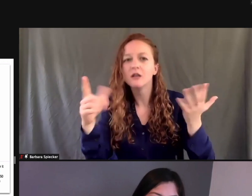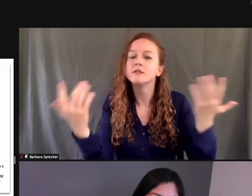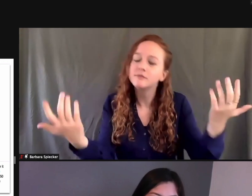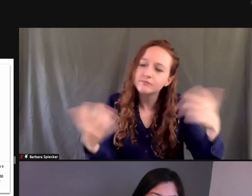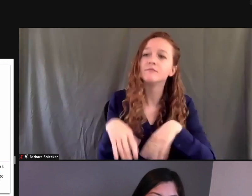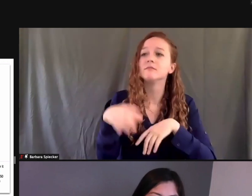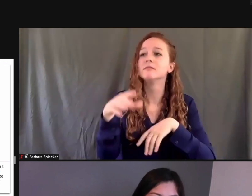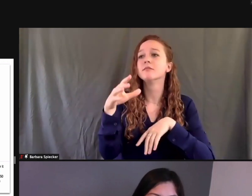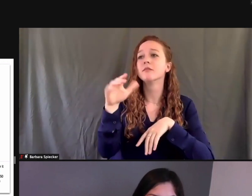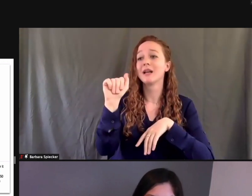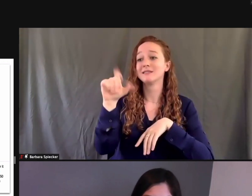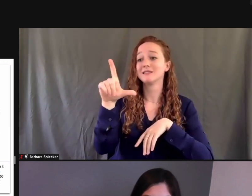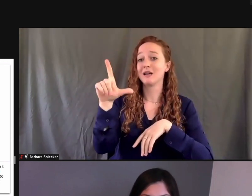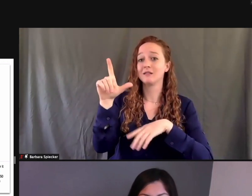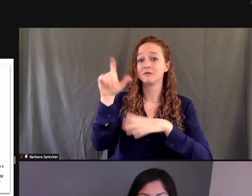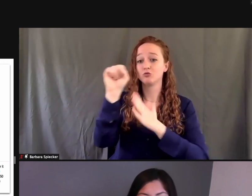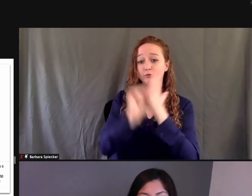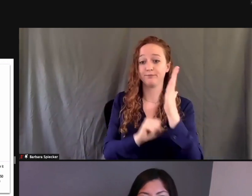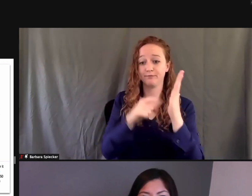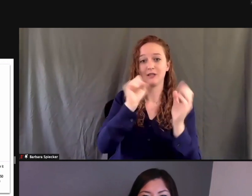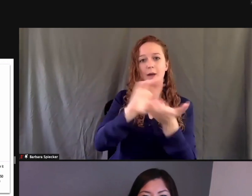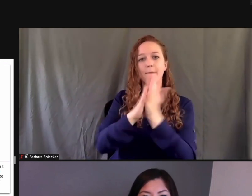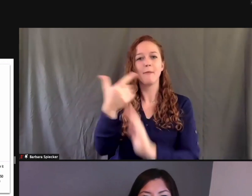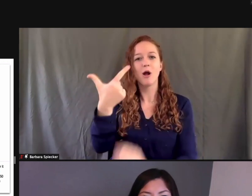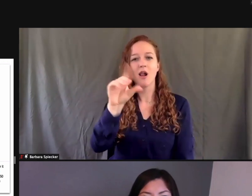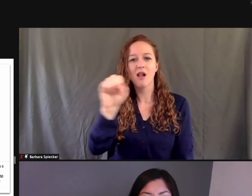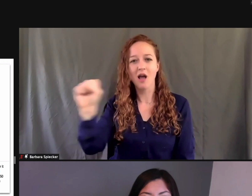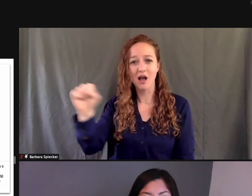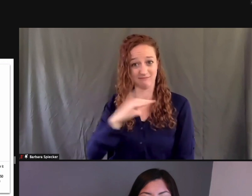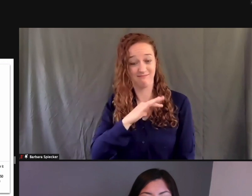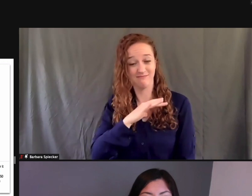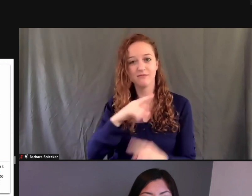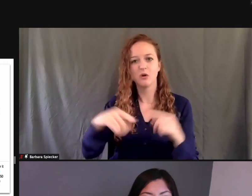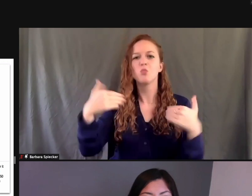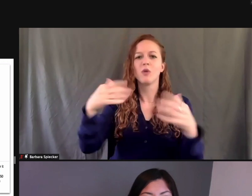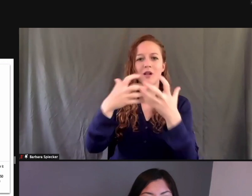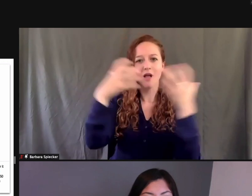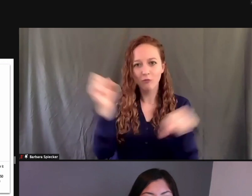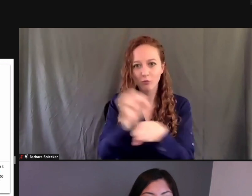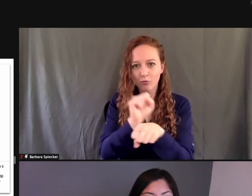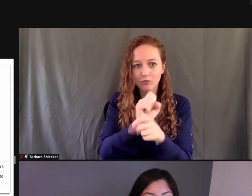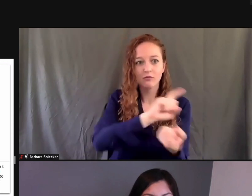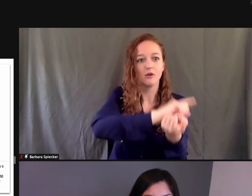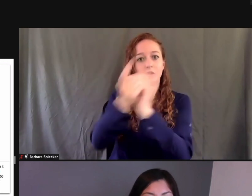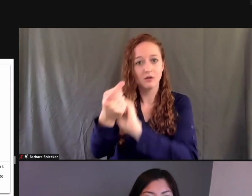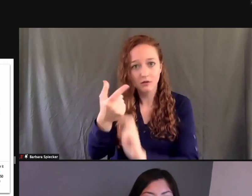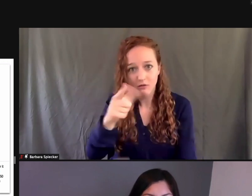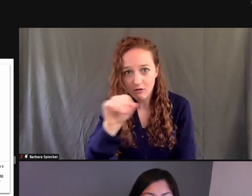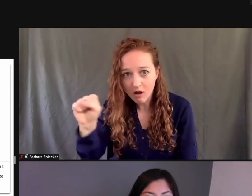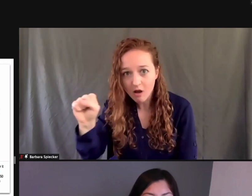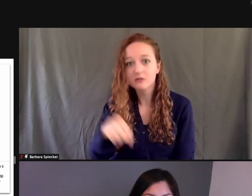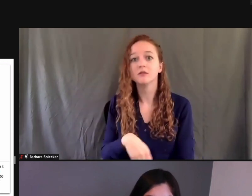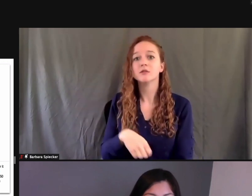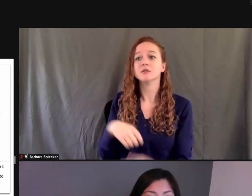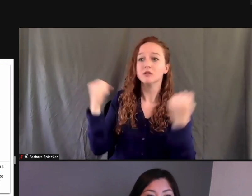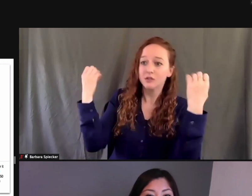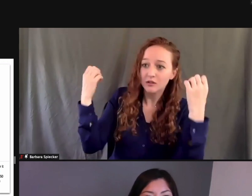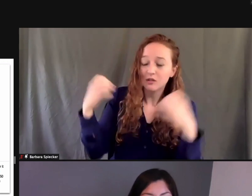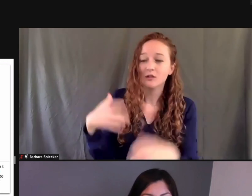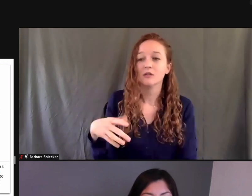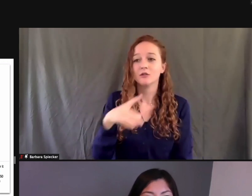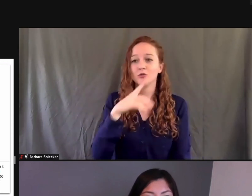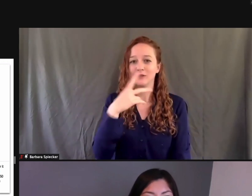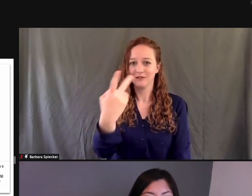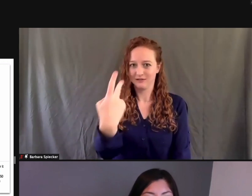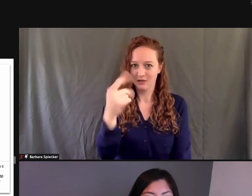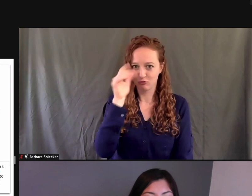So after we've researched the information, the next is to write a script, an English script. And